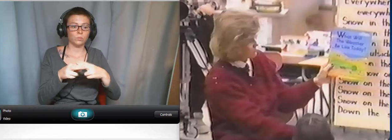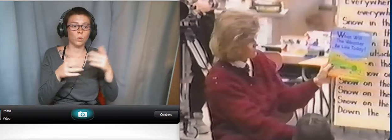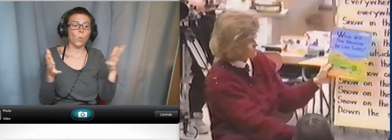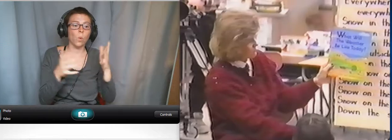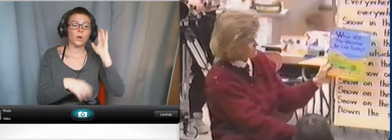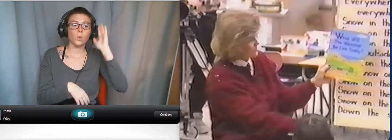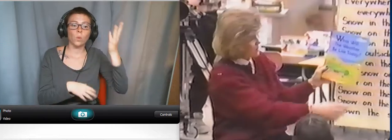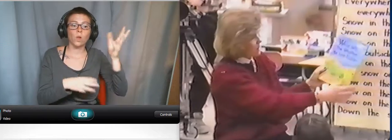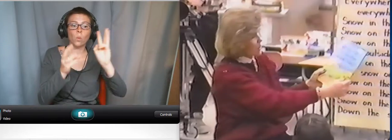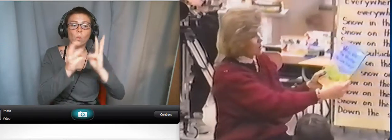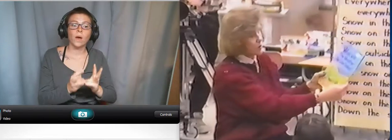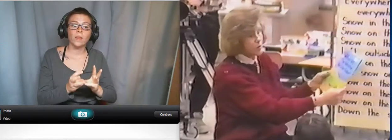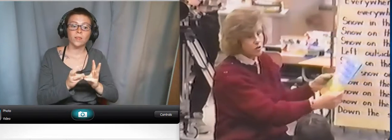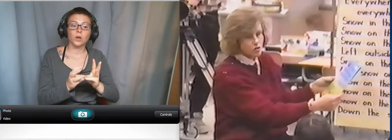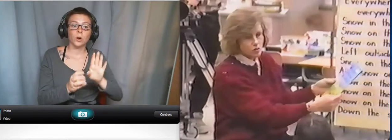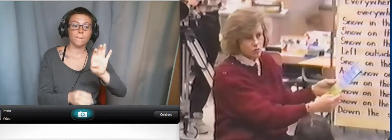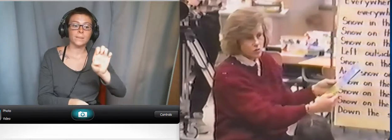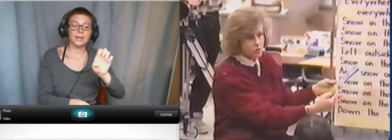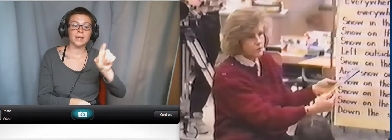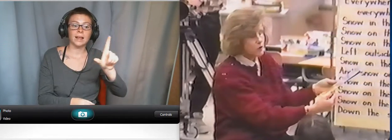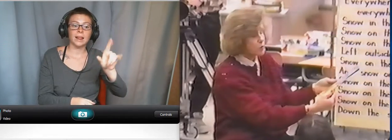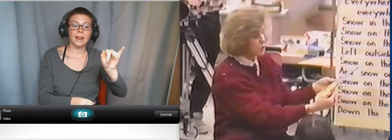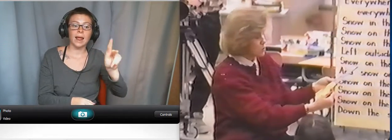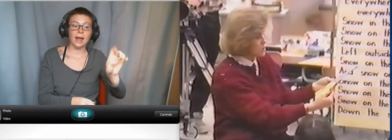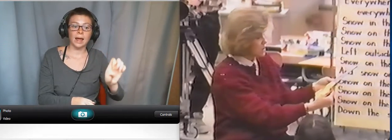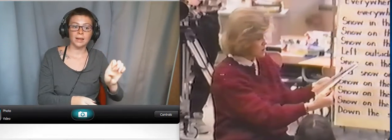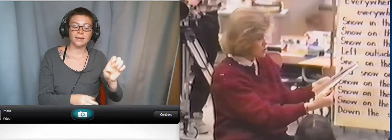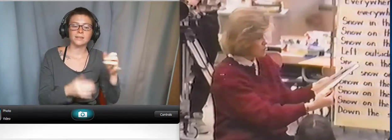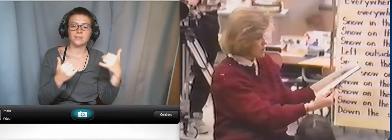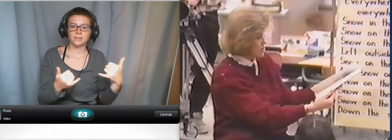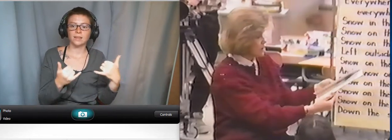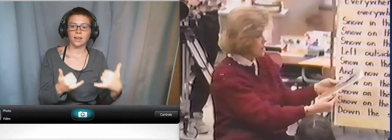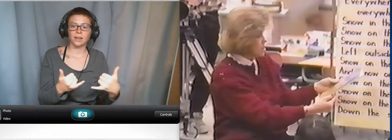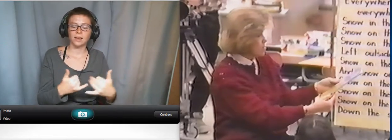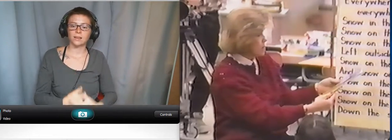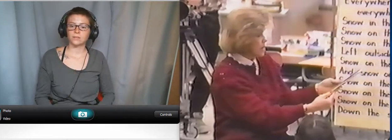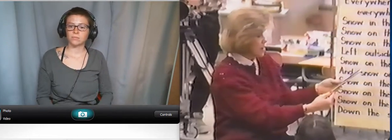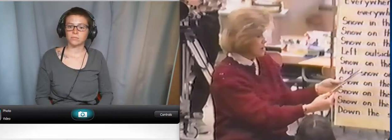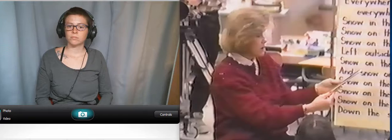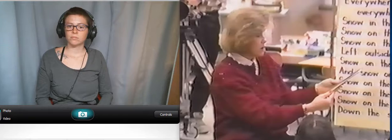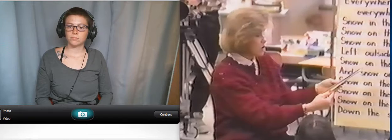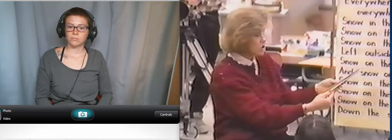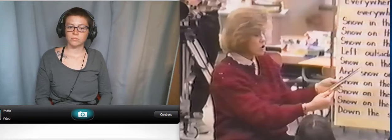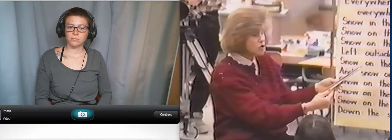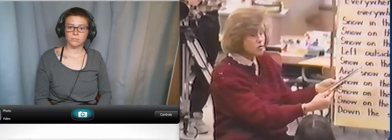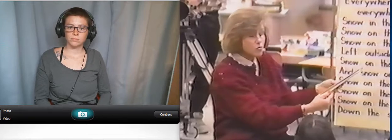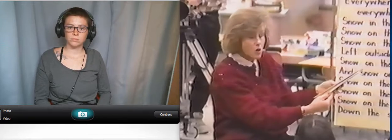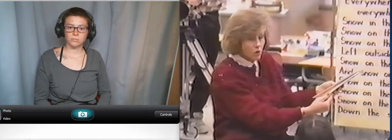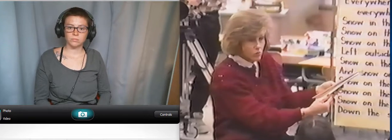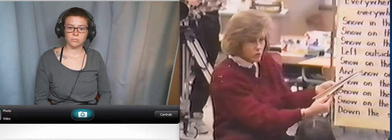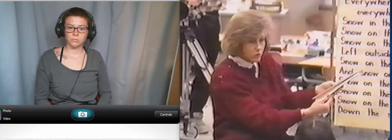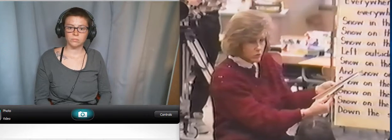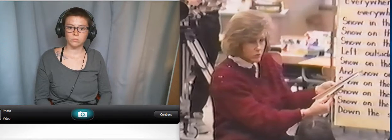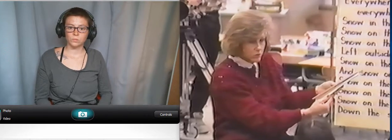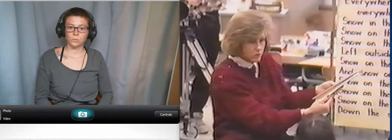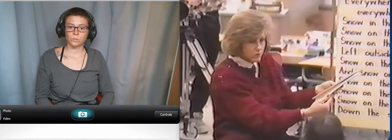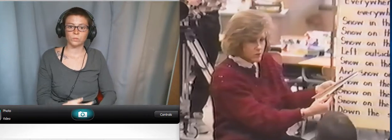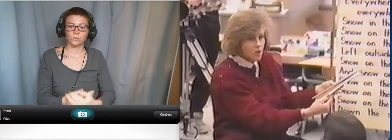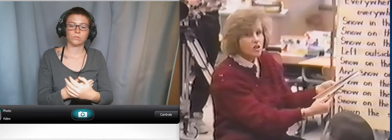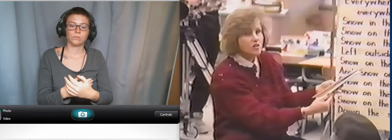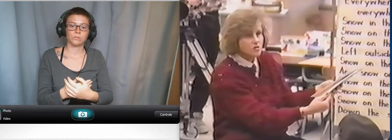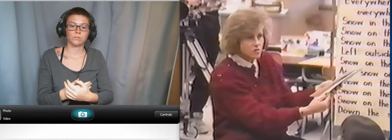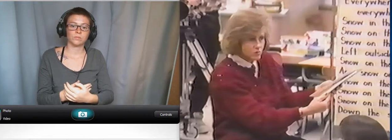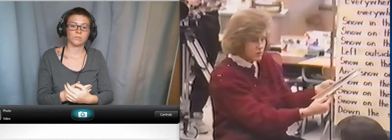Rogers. And the pictures, the book was illustrated by Kazuko.